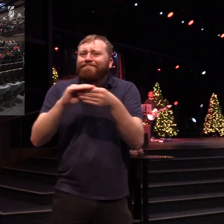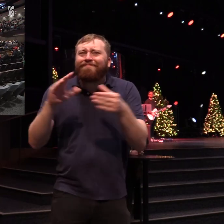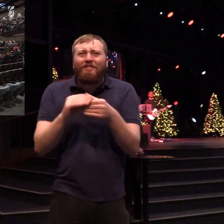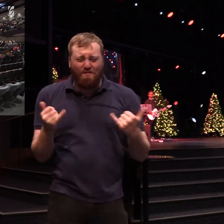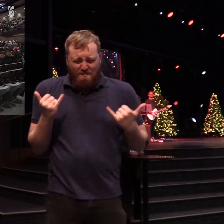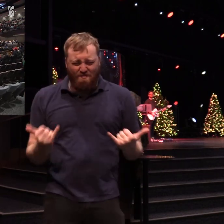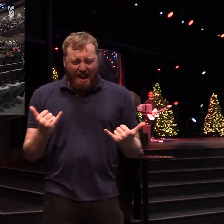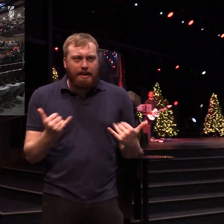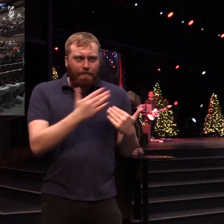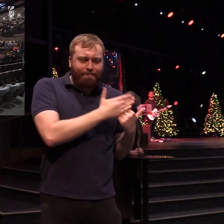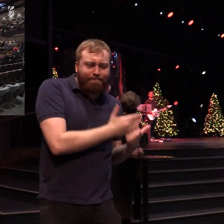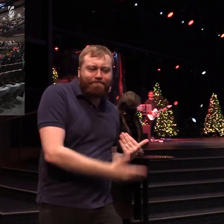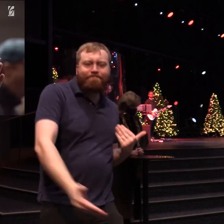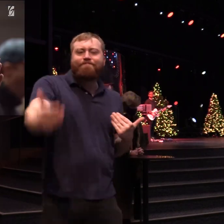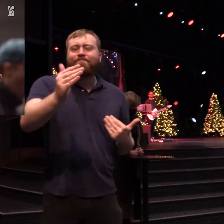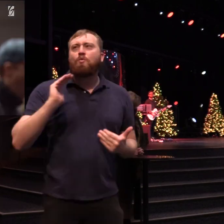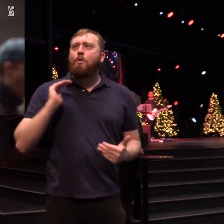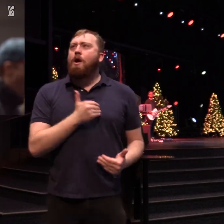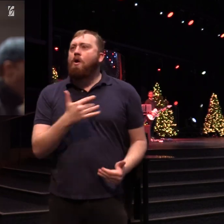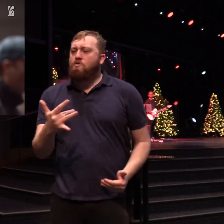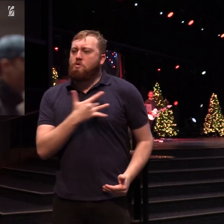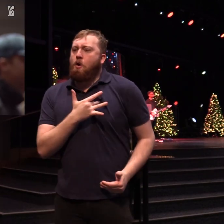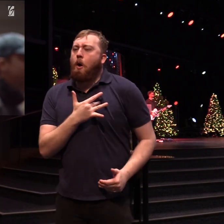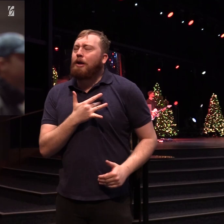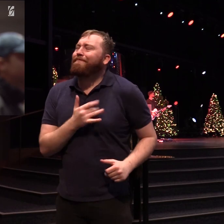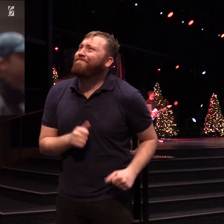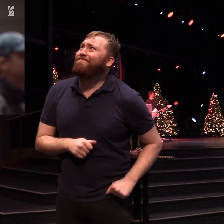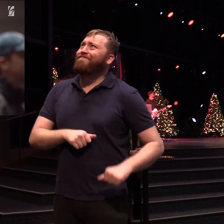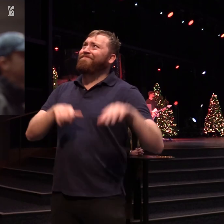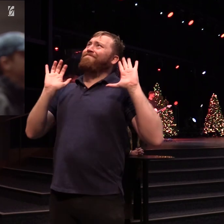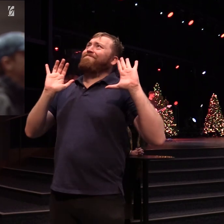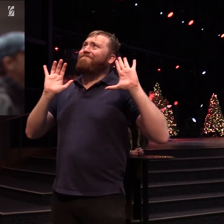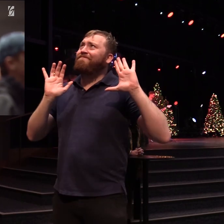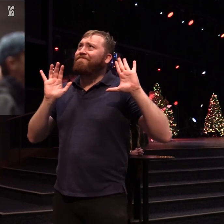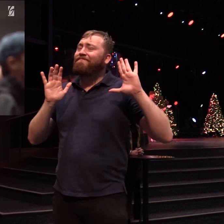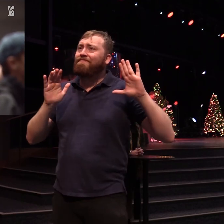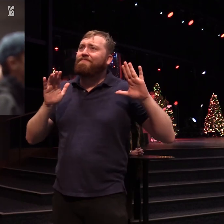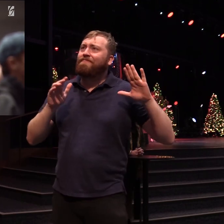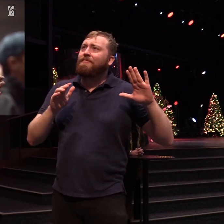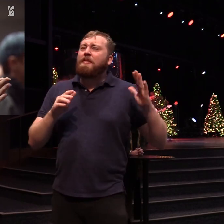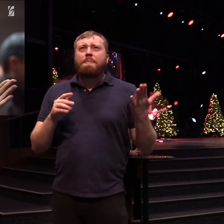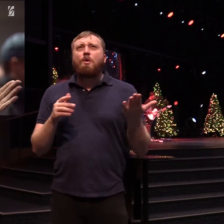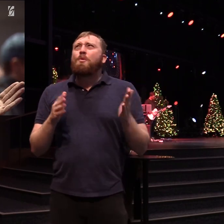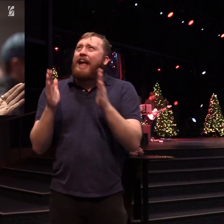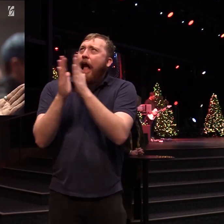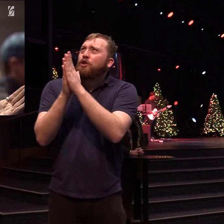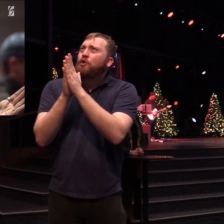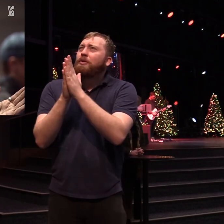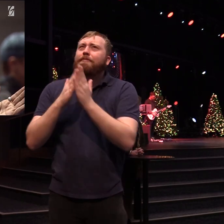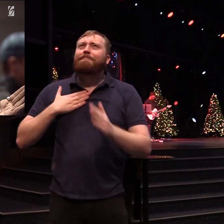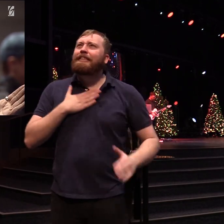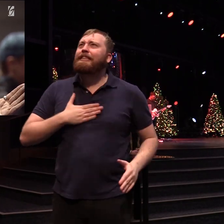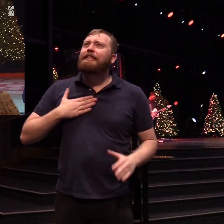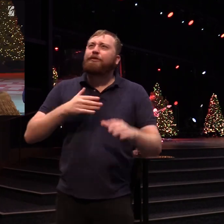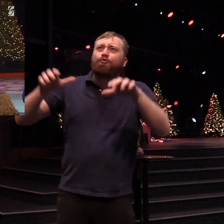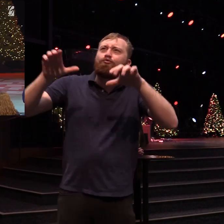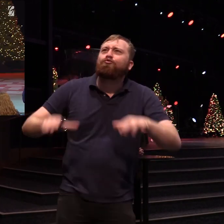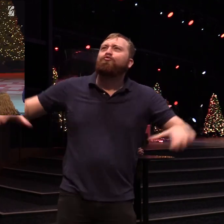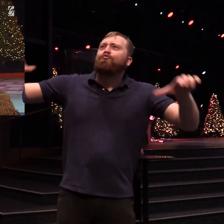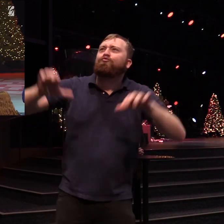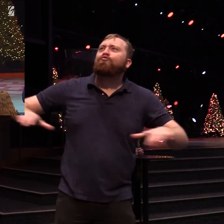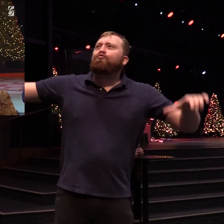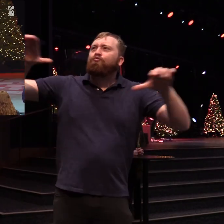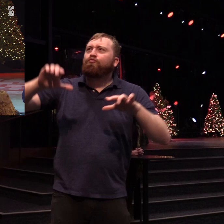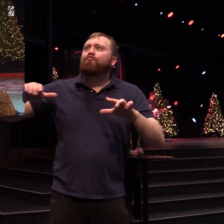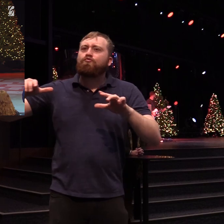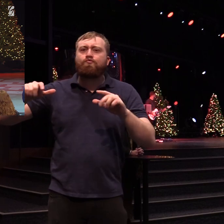this time right now, where our hearts are surrendered to you. And we're asking you, God, to move on our behalf, move in our situations. God, do